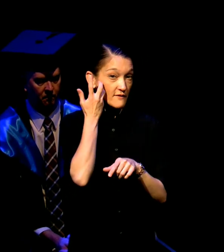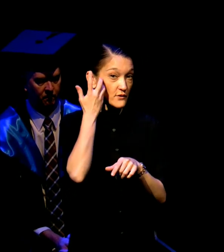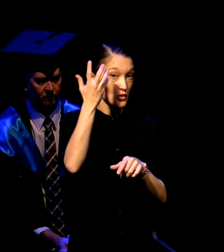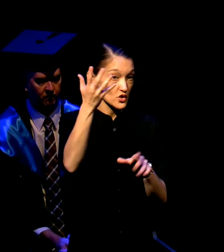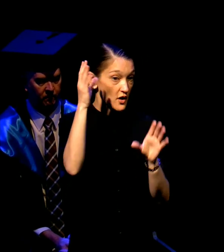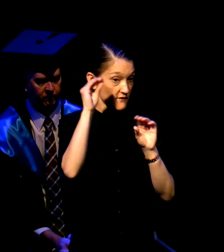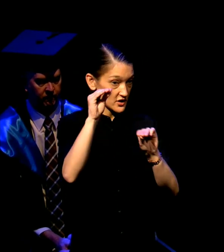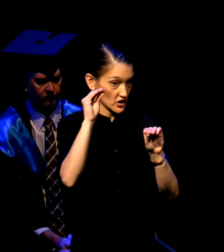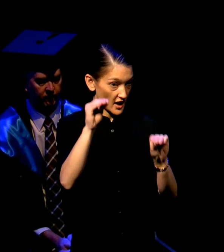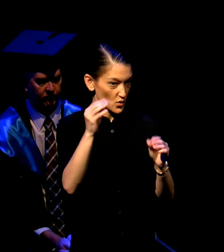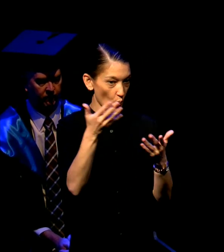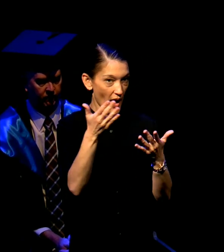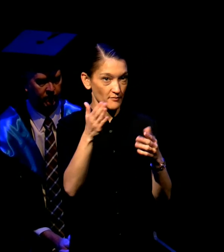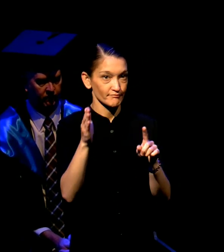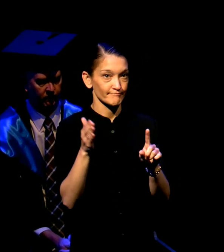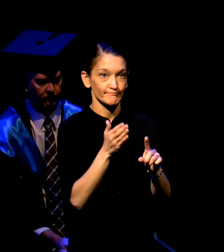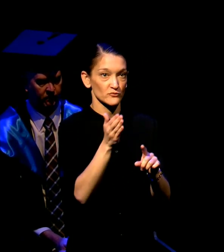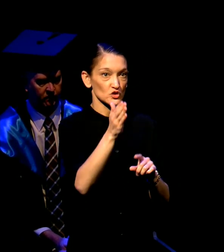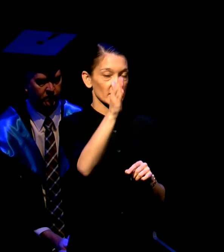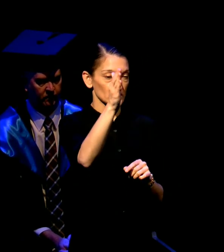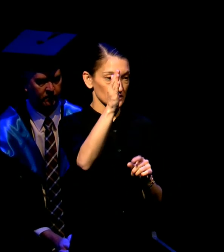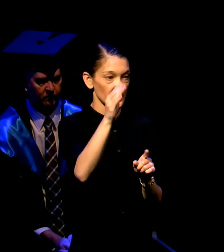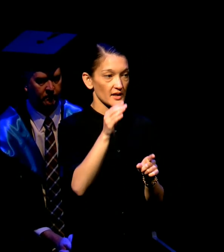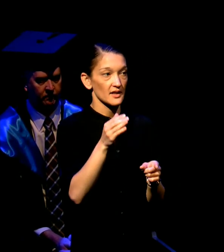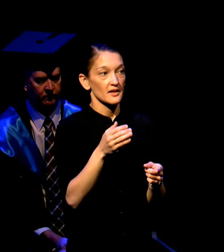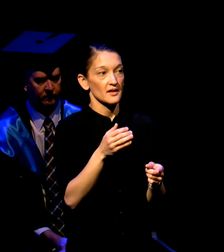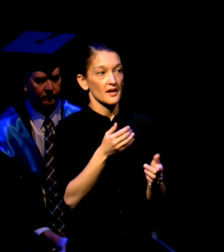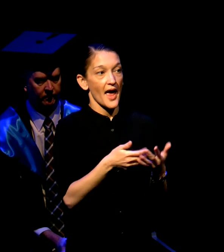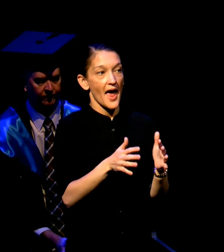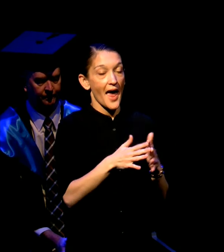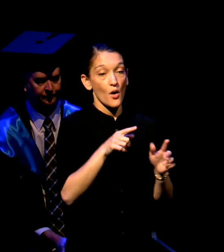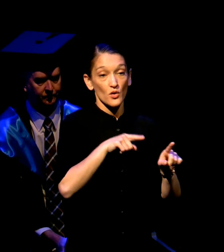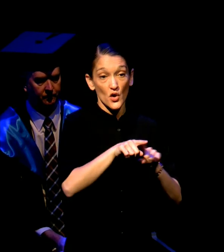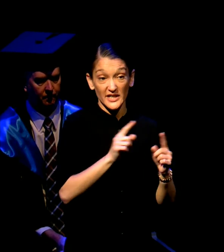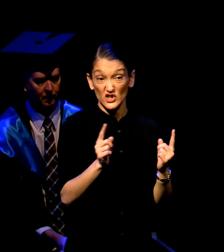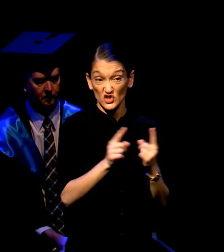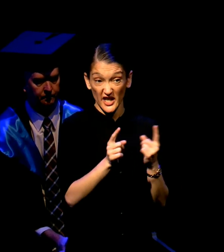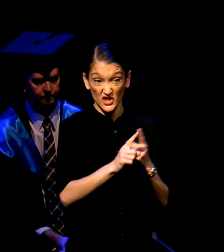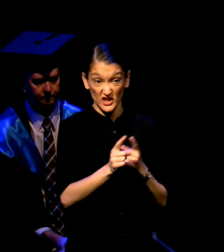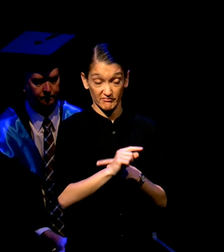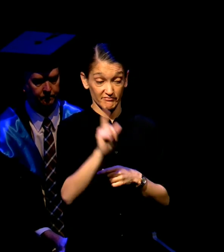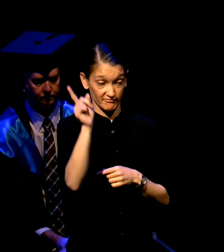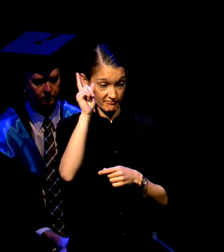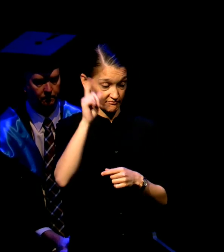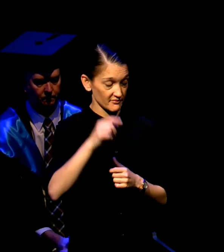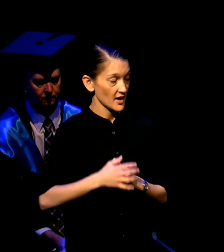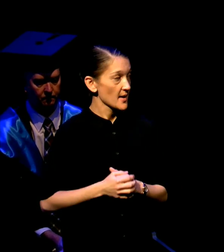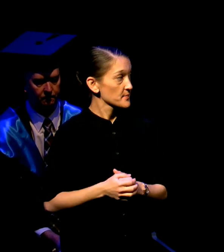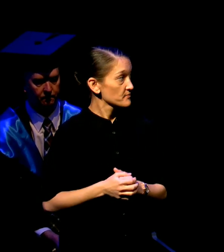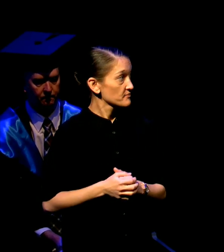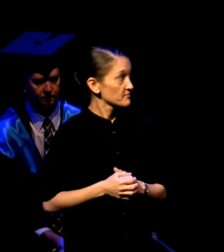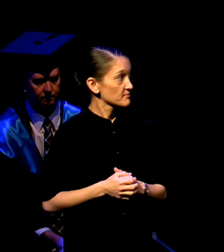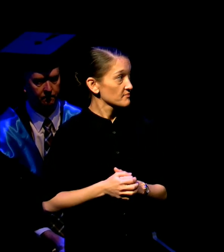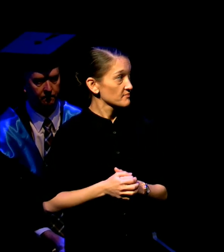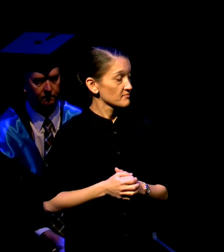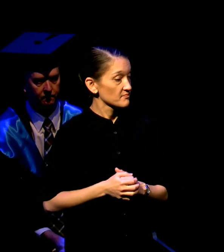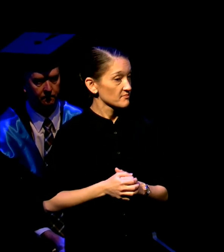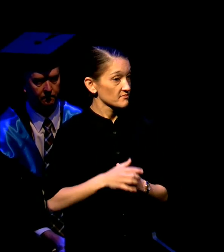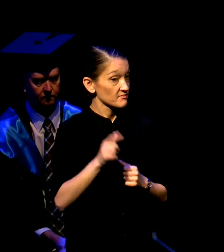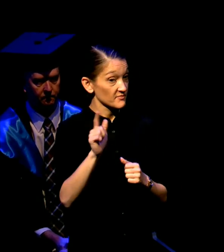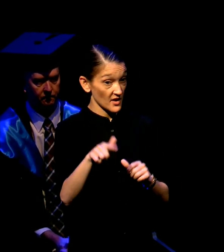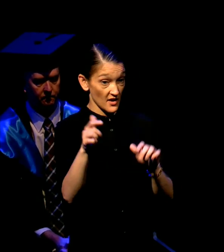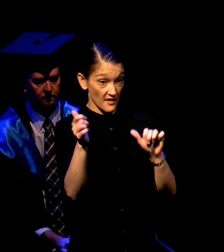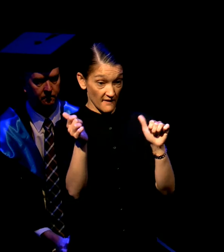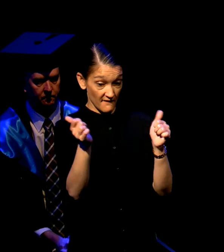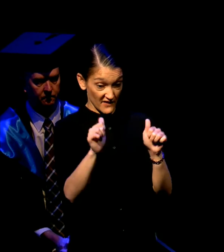was going and how learning is changing in the contemporary world. From there, I worked to